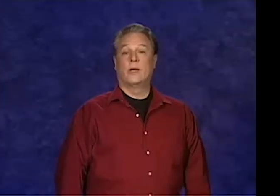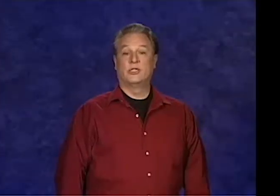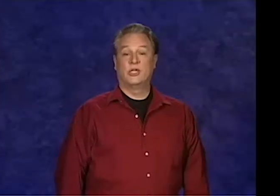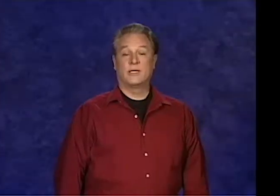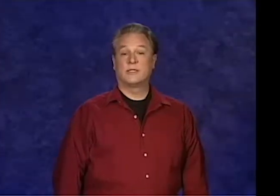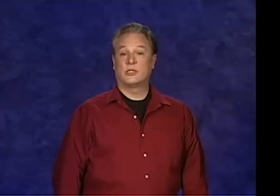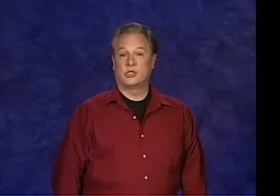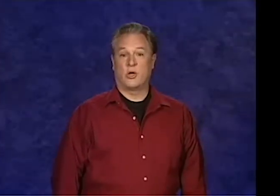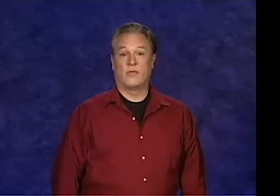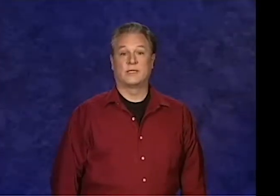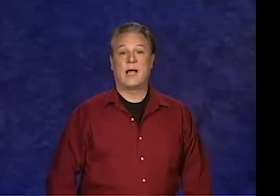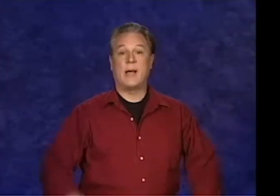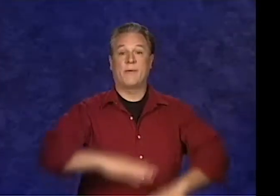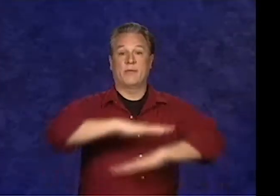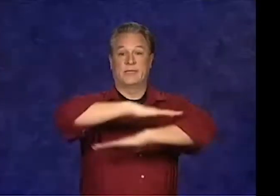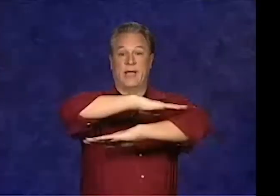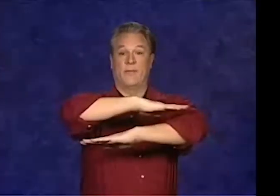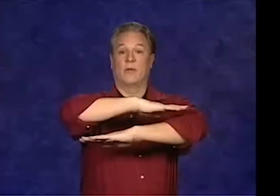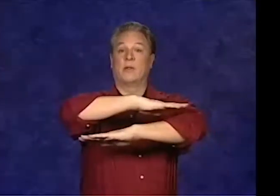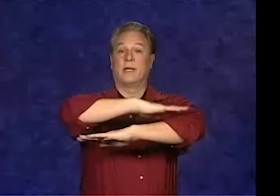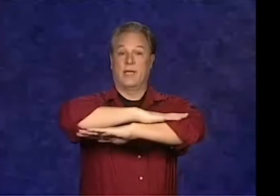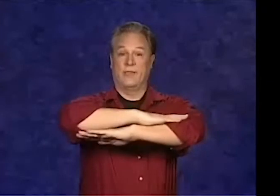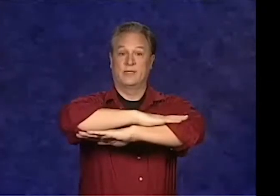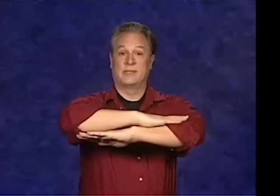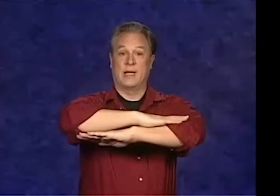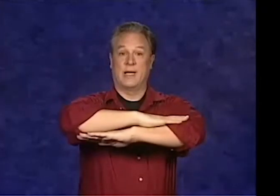We just show the top of the table in this sign.